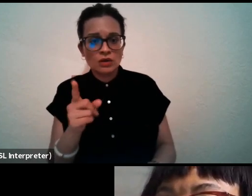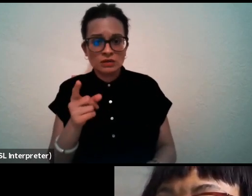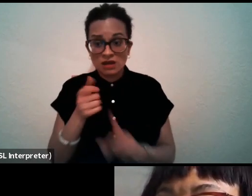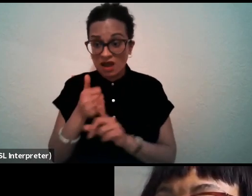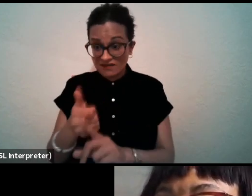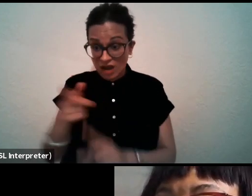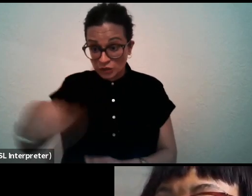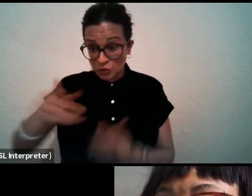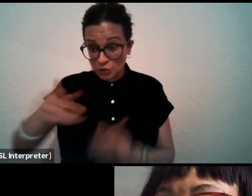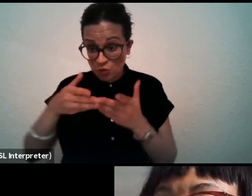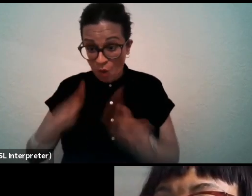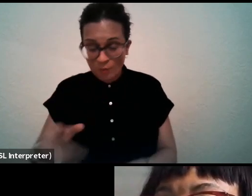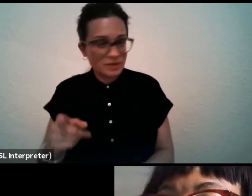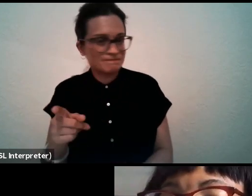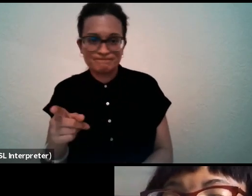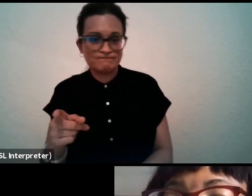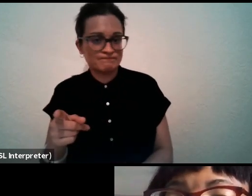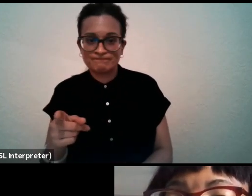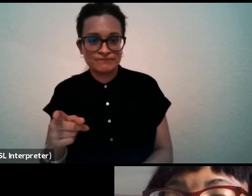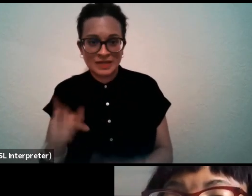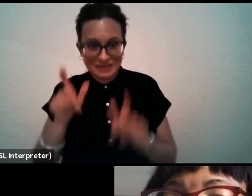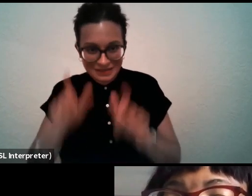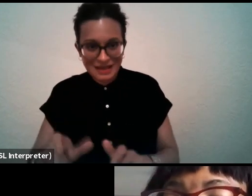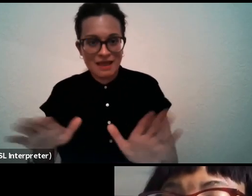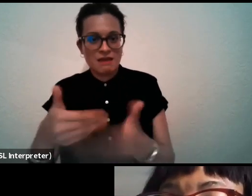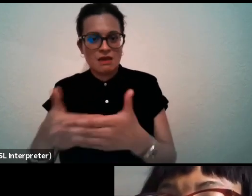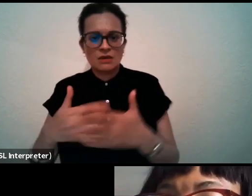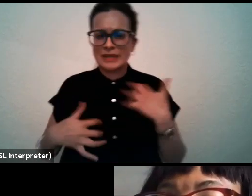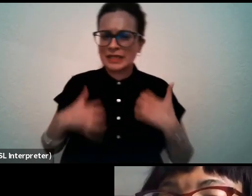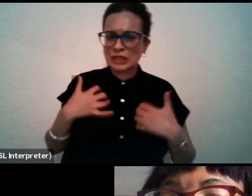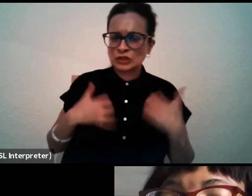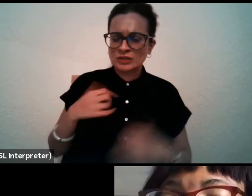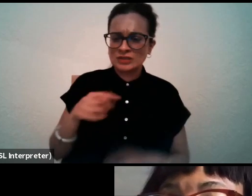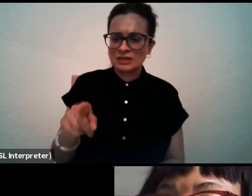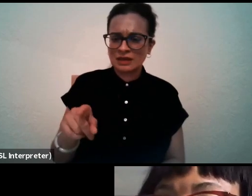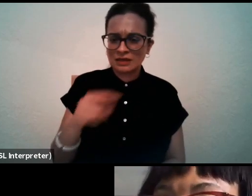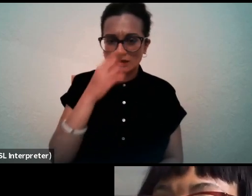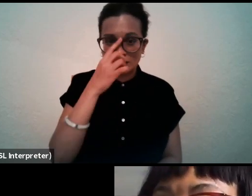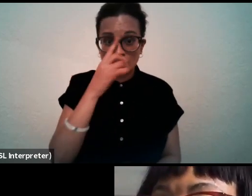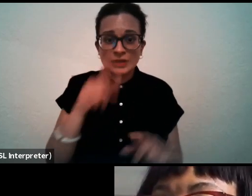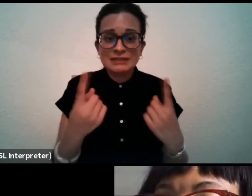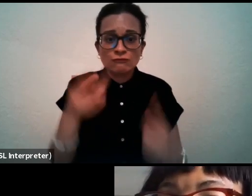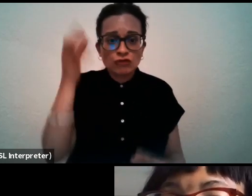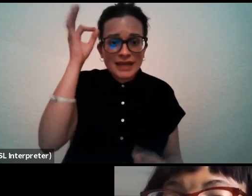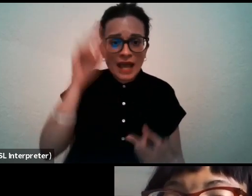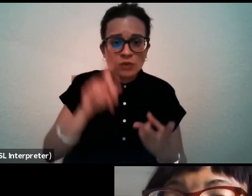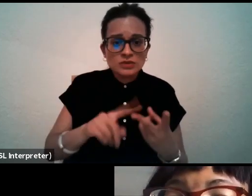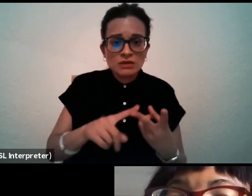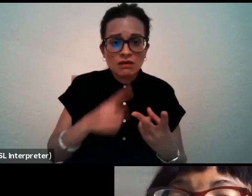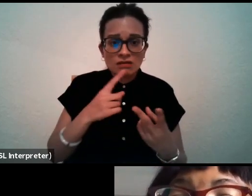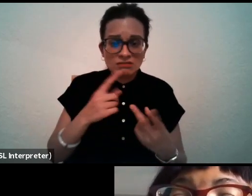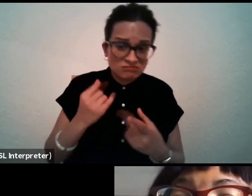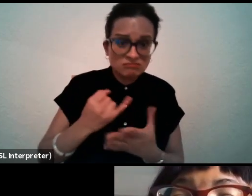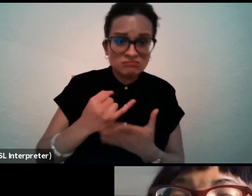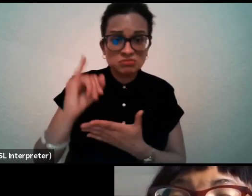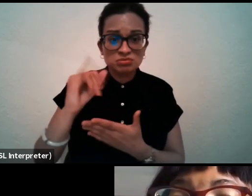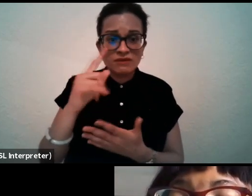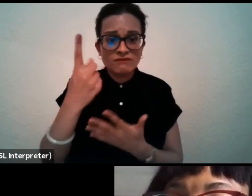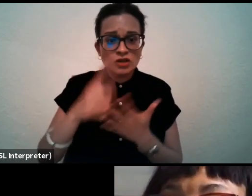reopen on the 1st of June. So that's very interesting. Another council opposing the 1st of